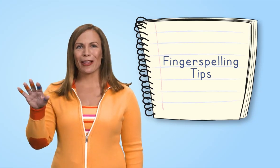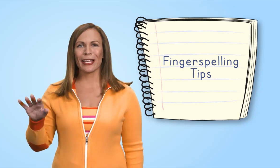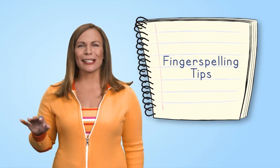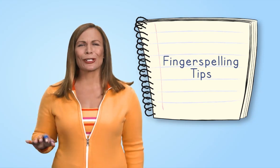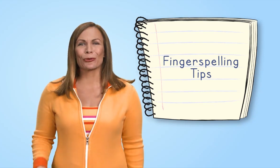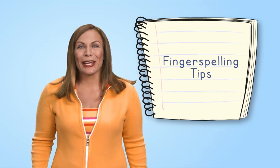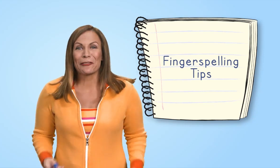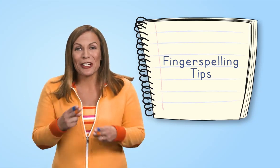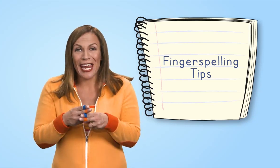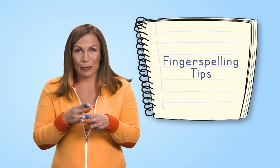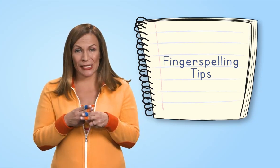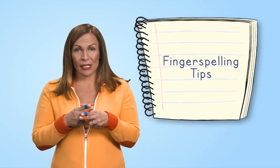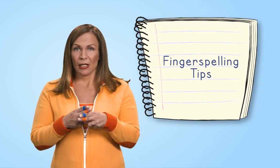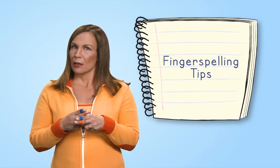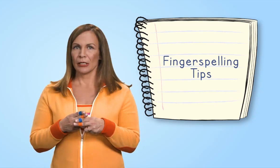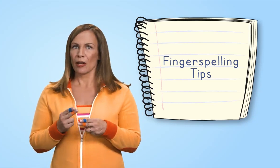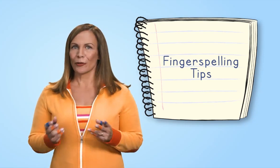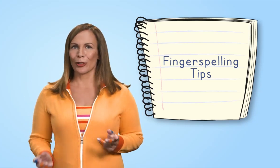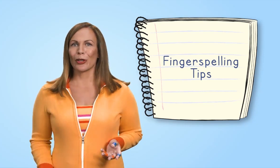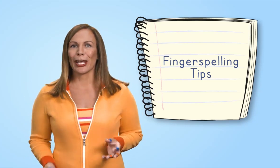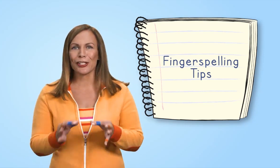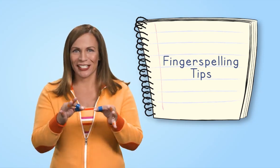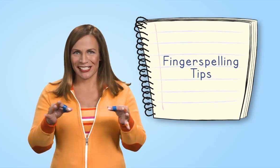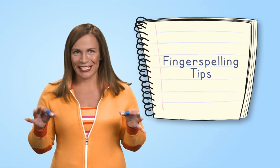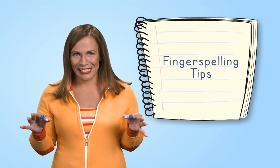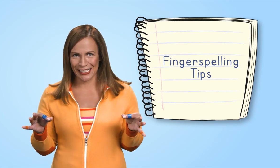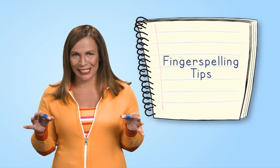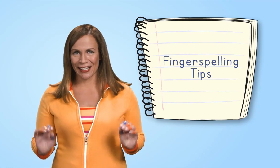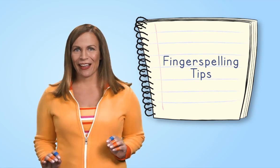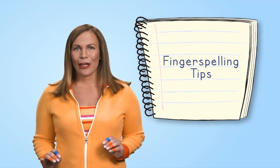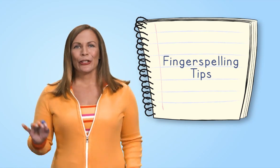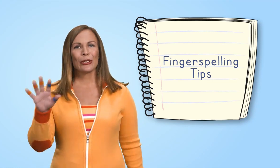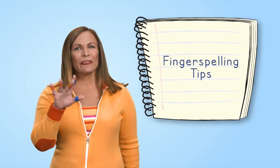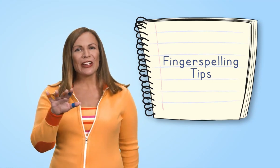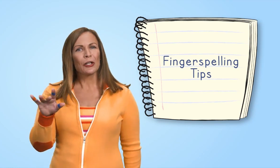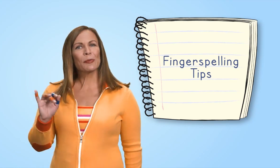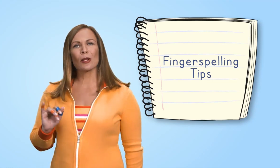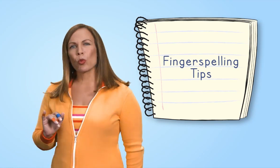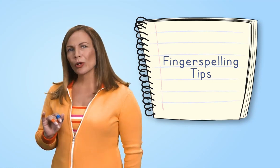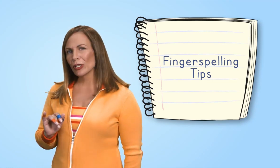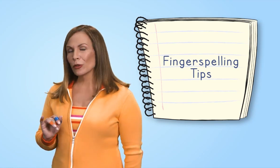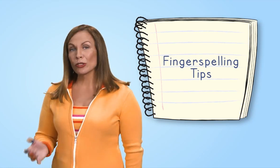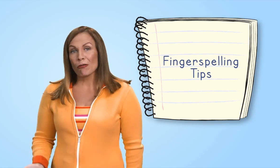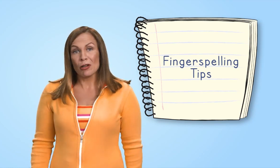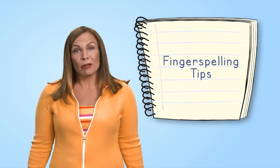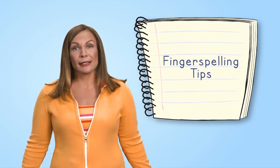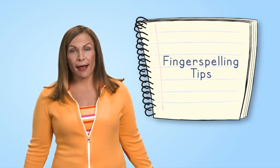Fingerspelling is great for names, but not for communication in sentences. You can fingerspell a word if you don't know its